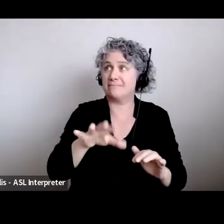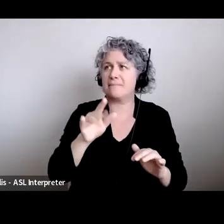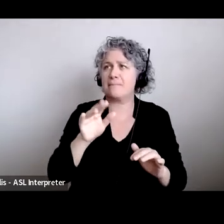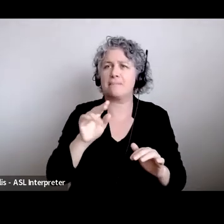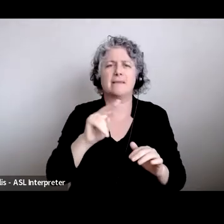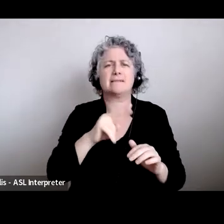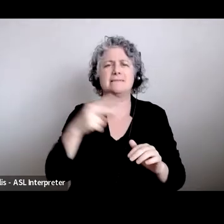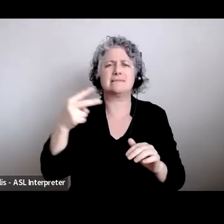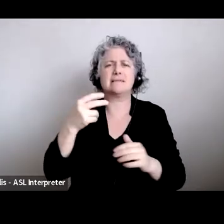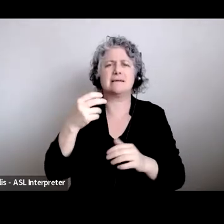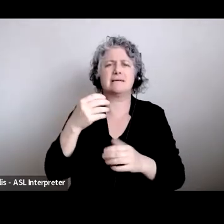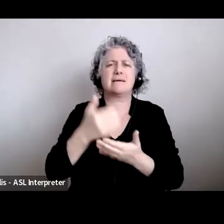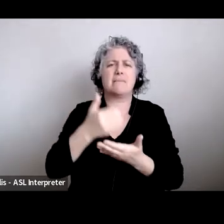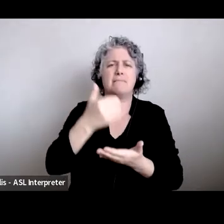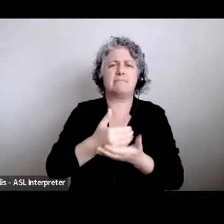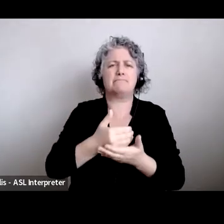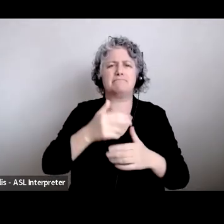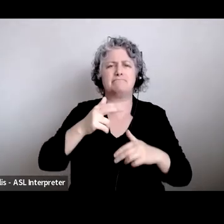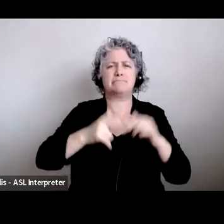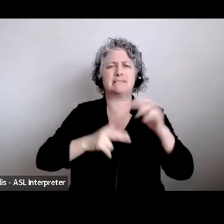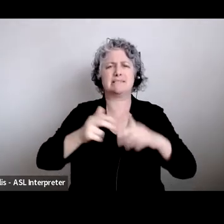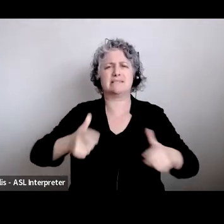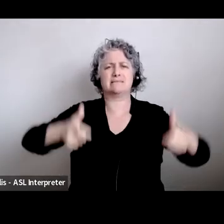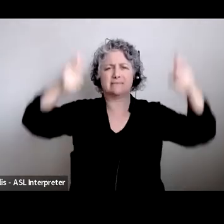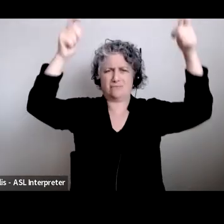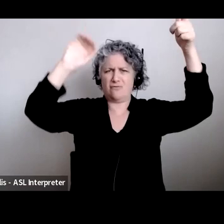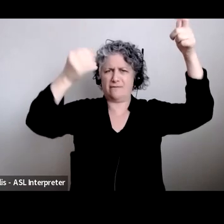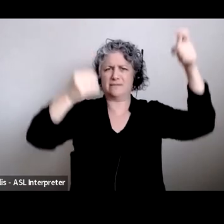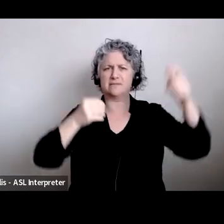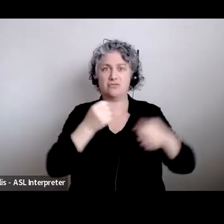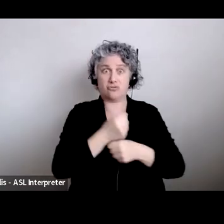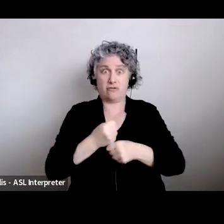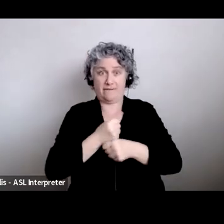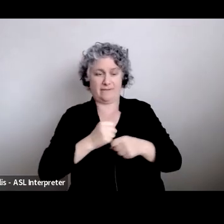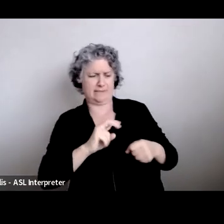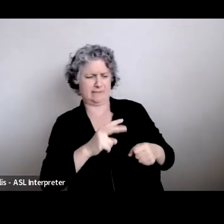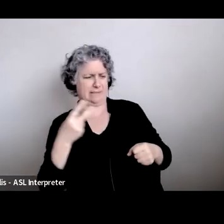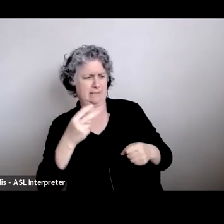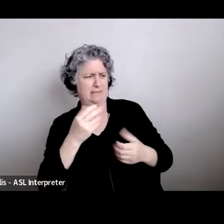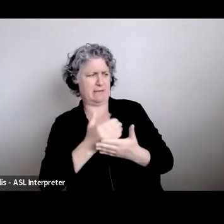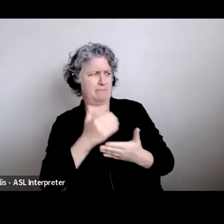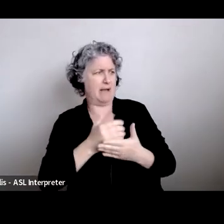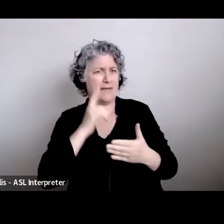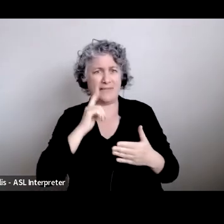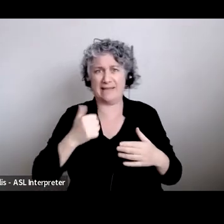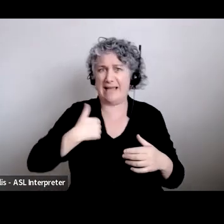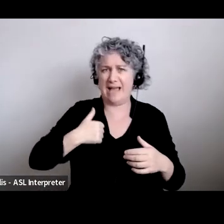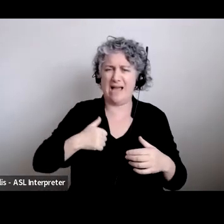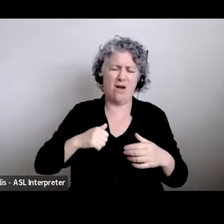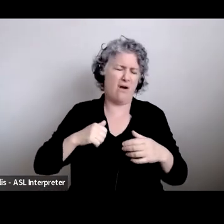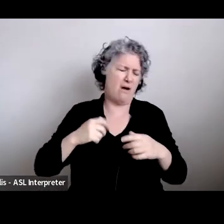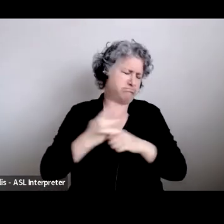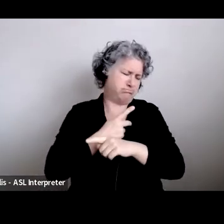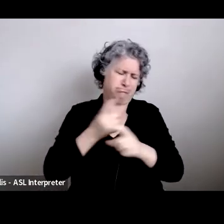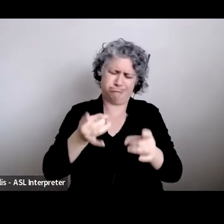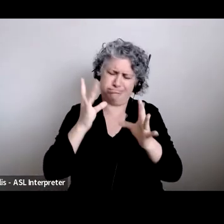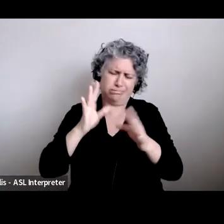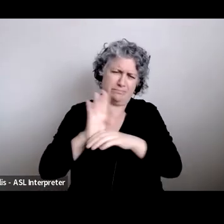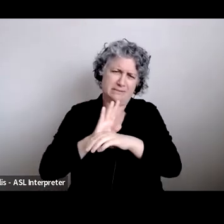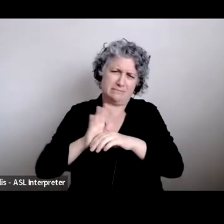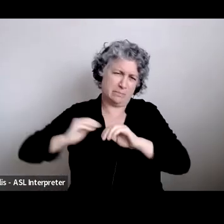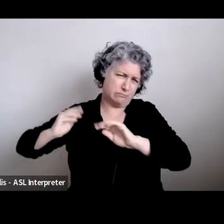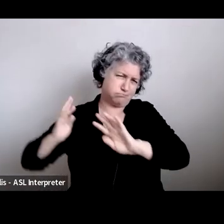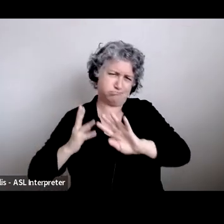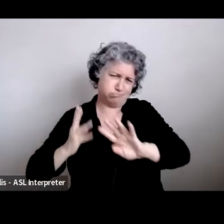second cup in our building, and it was like, I think it was the second busiest second cup in Canada because we had so many people going through the